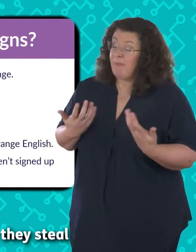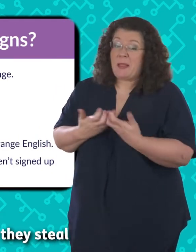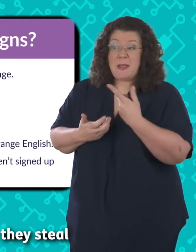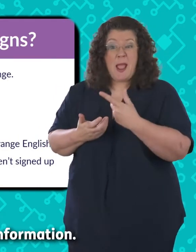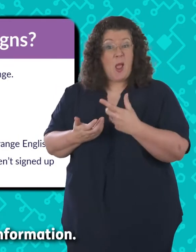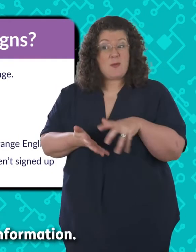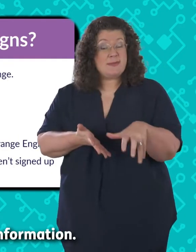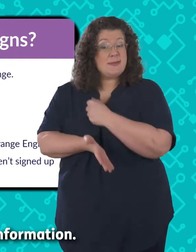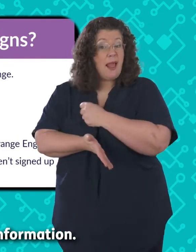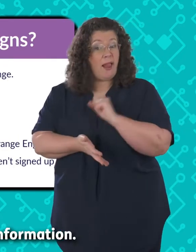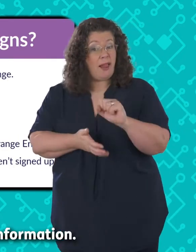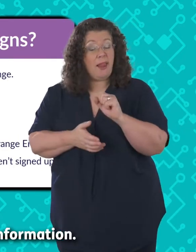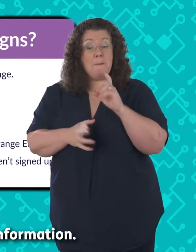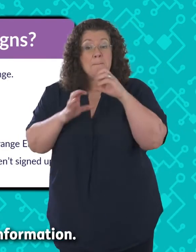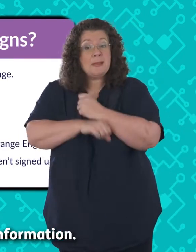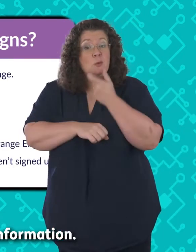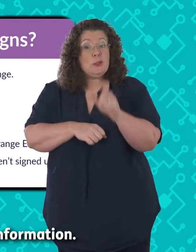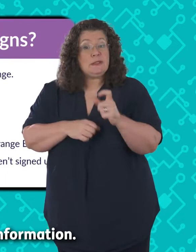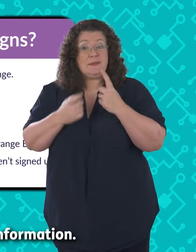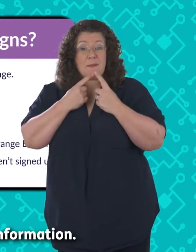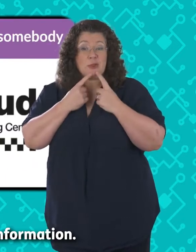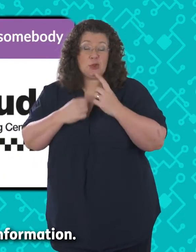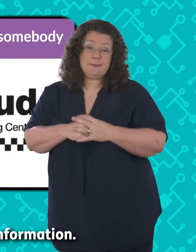And that's how they steal your password information.